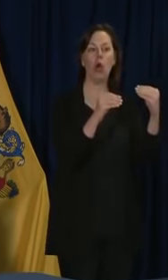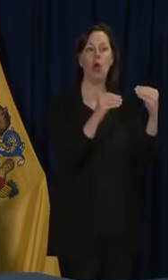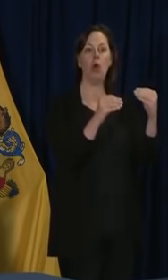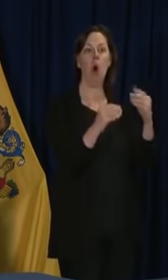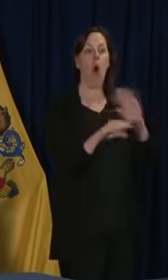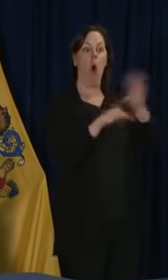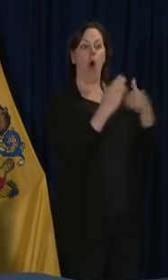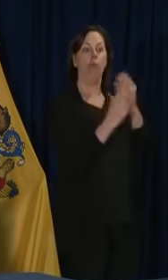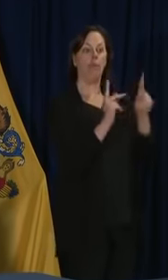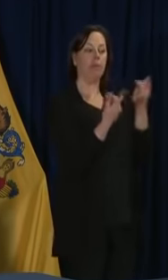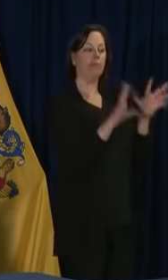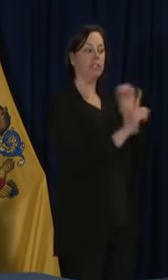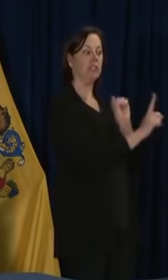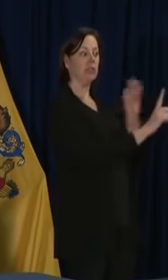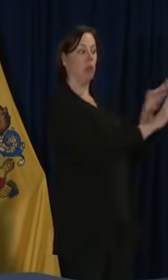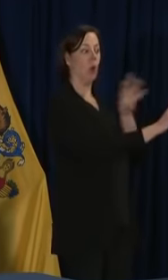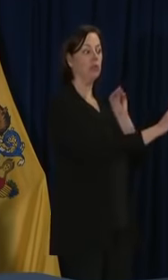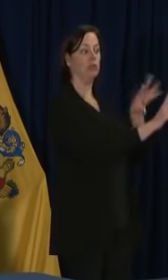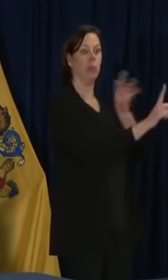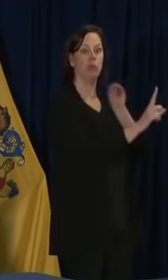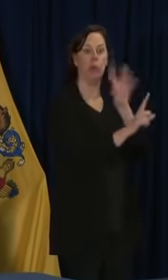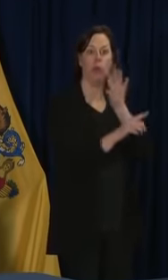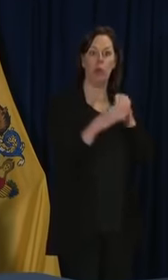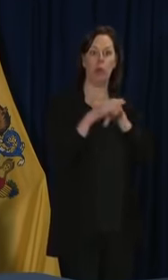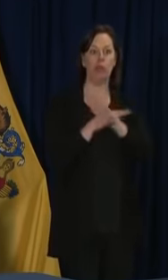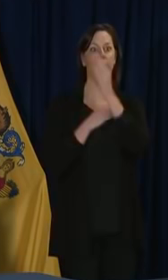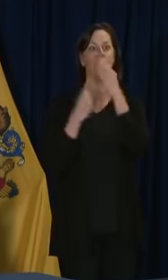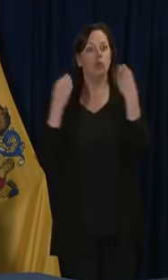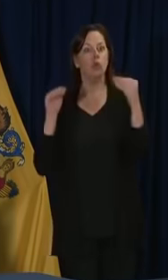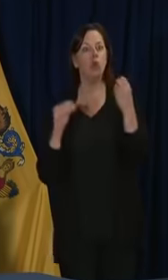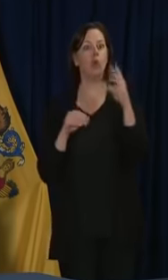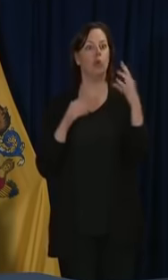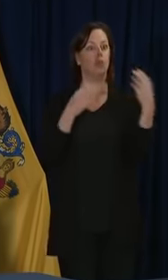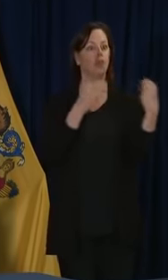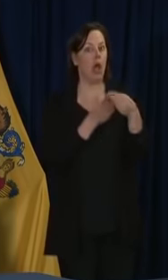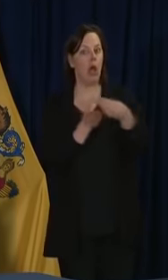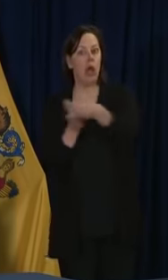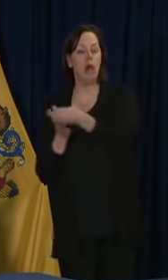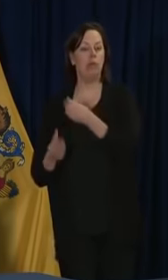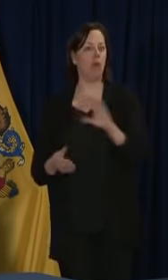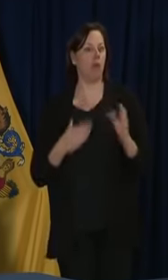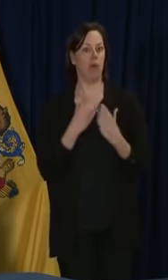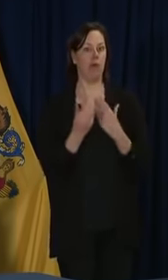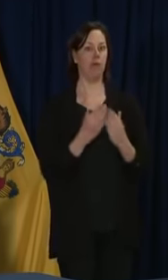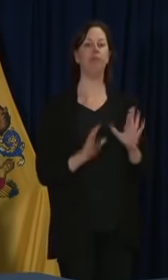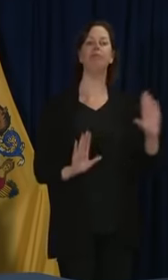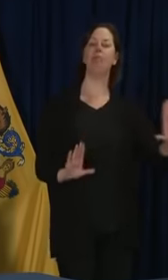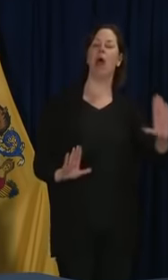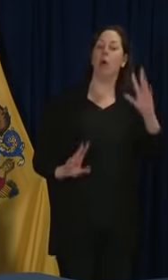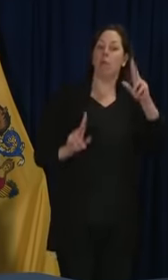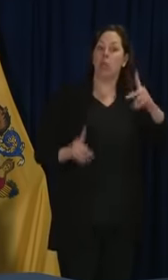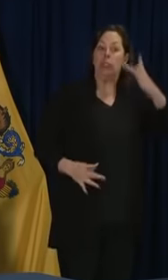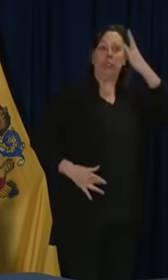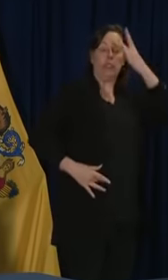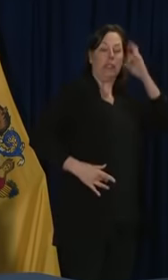cases? First of all, the recommendation for anyone who is ill, who is not